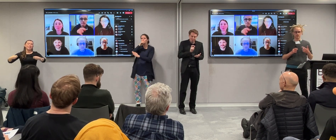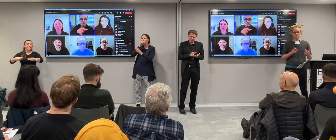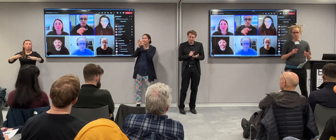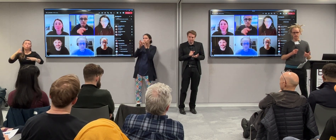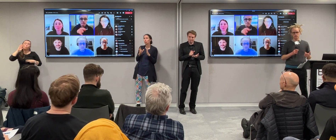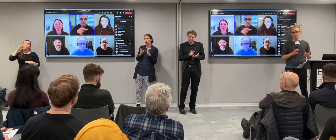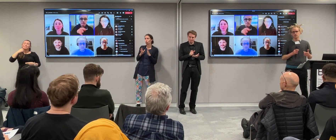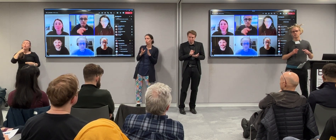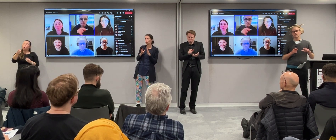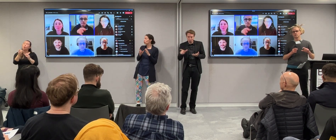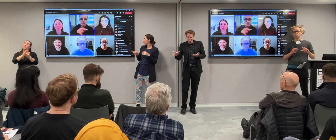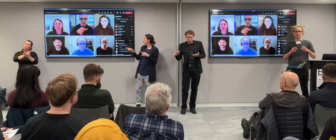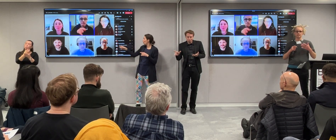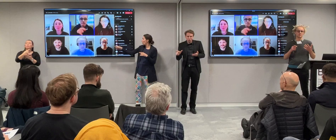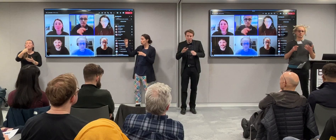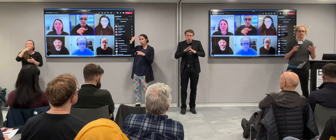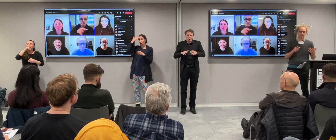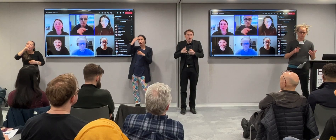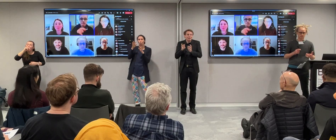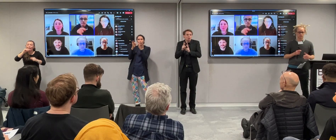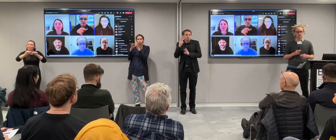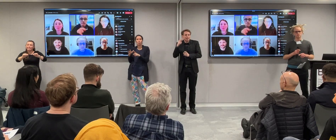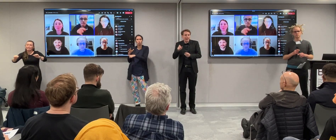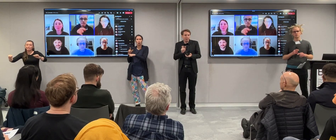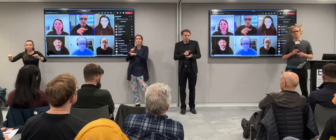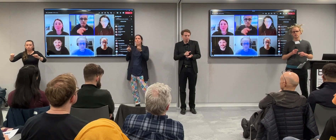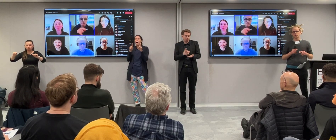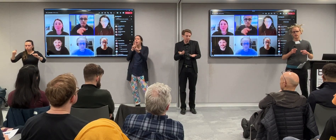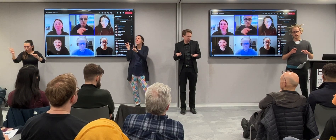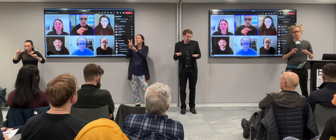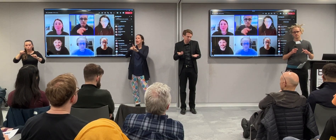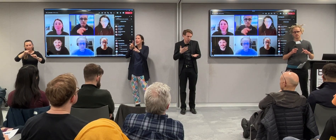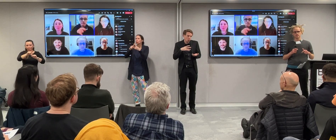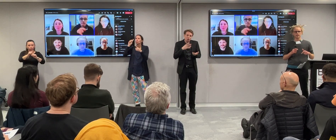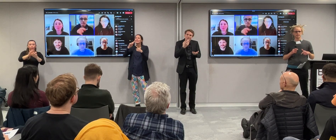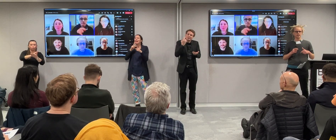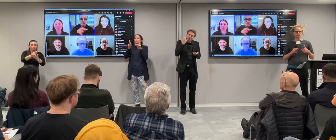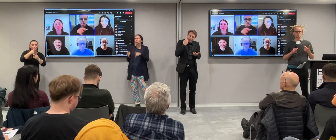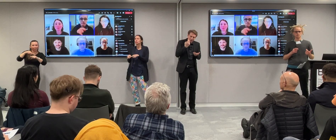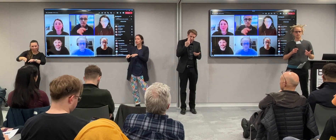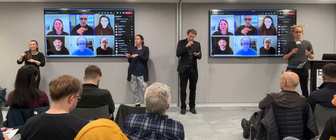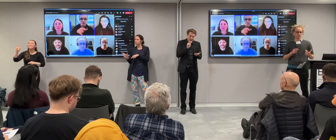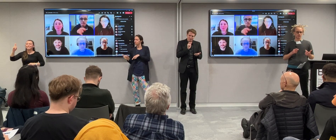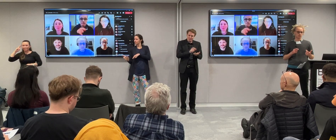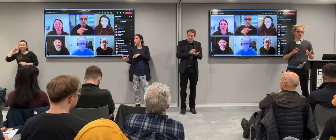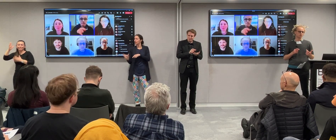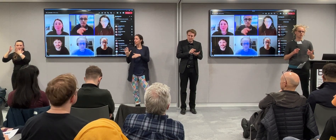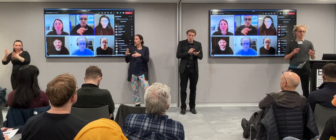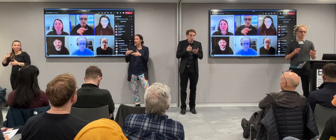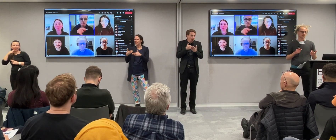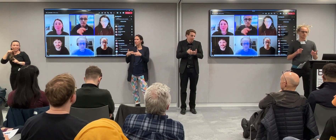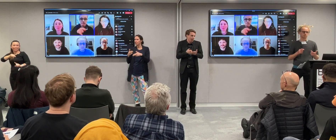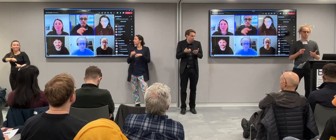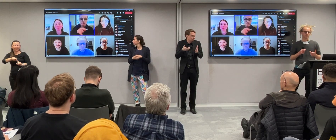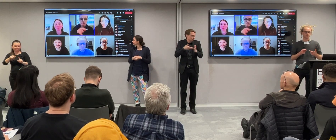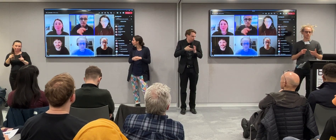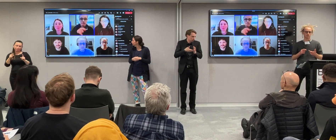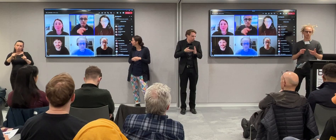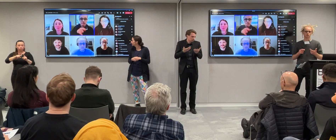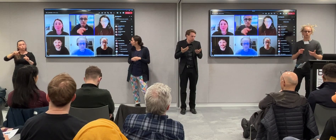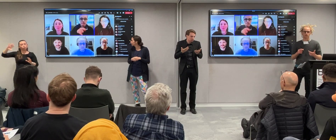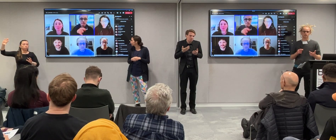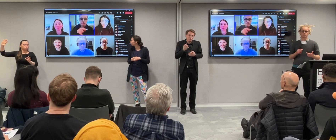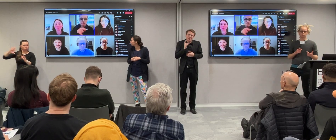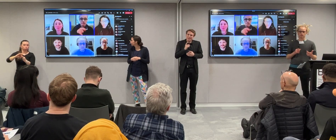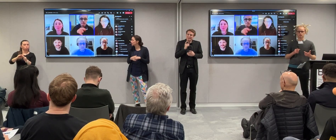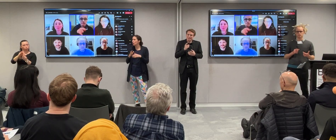been speaking about or has been translated, and that in the current form is kind